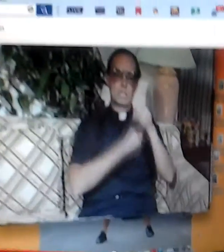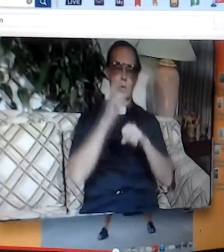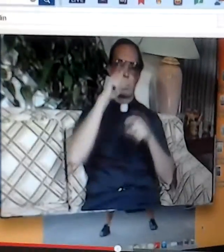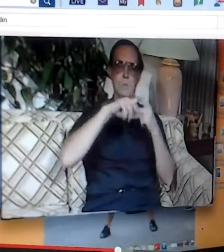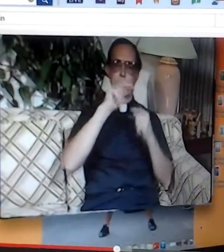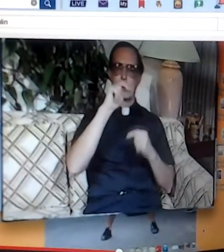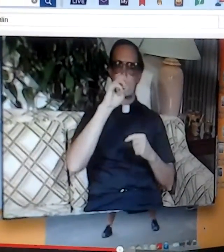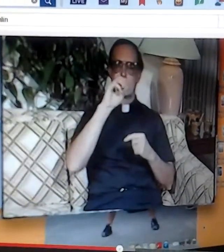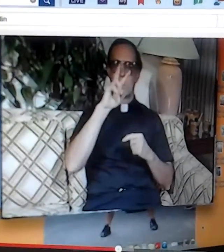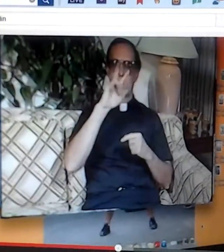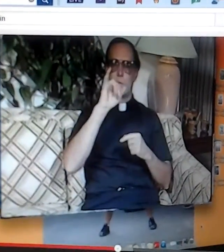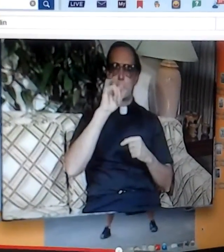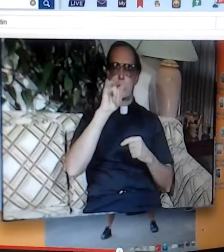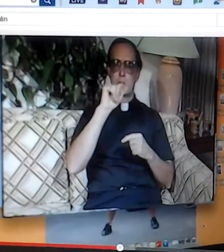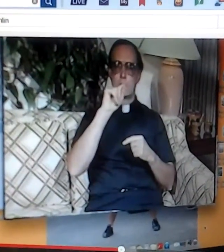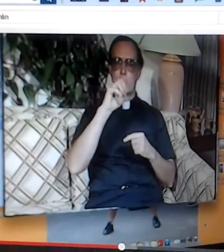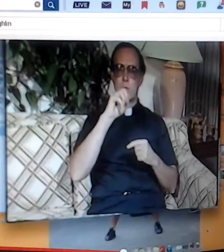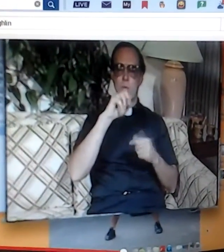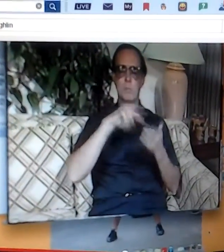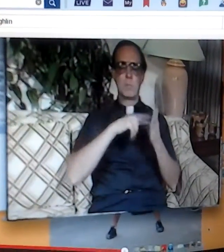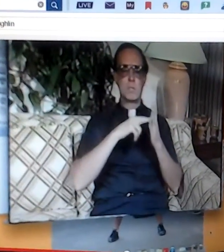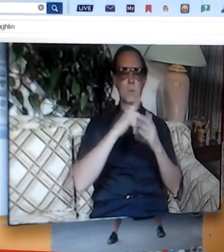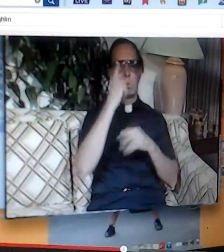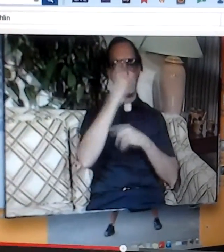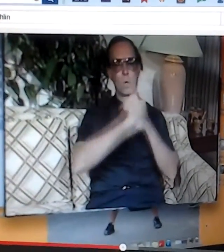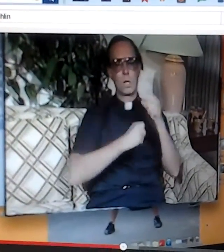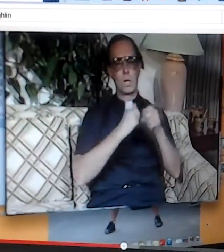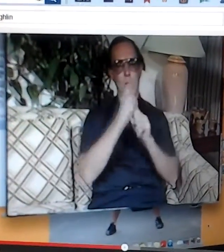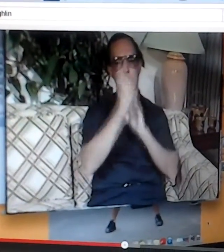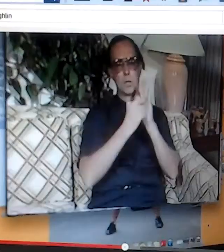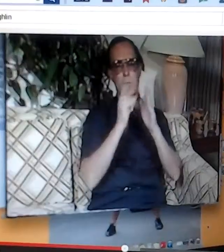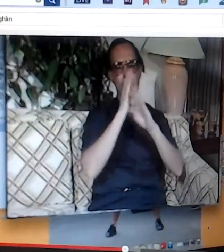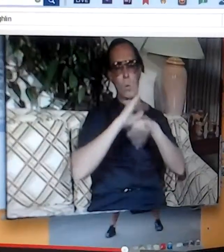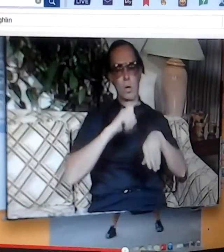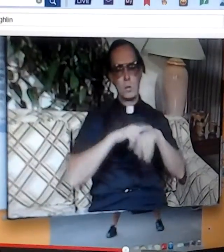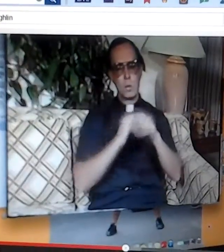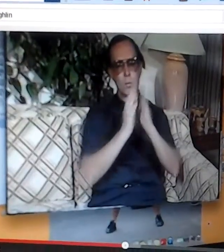English. So for 5 years I practiced.